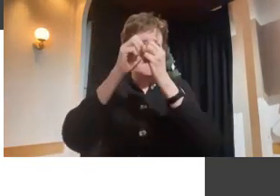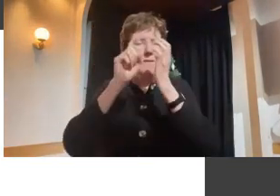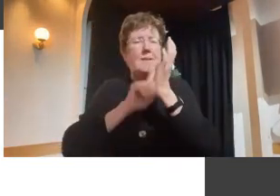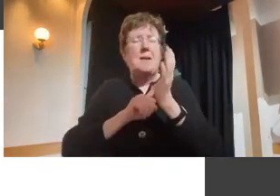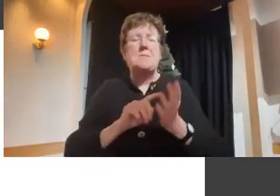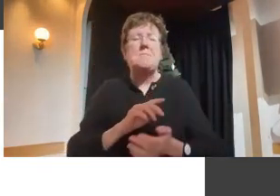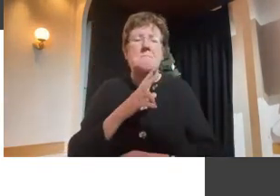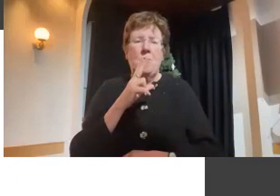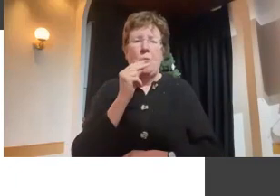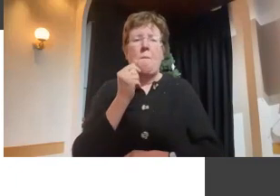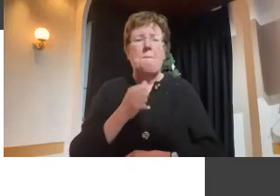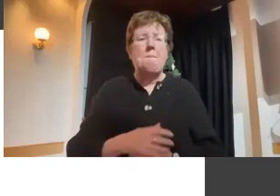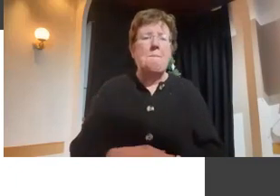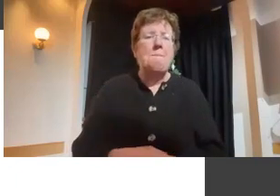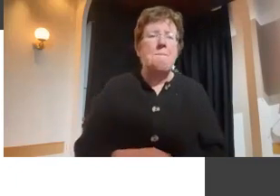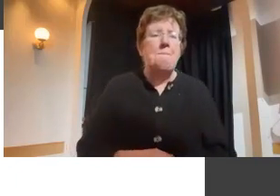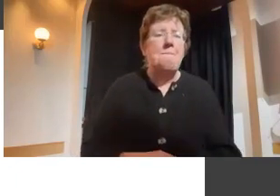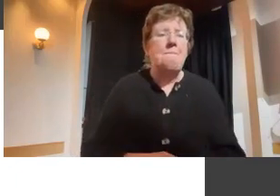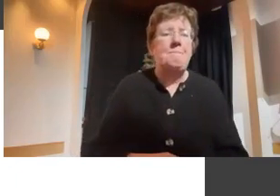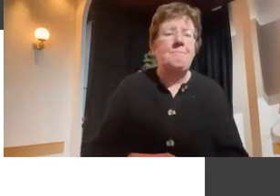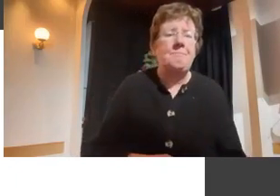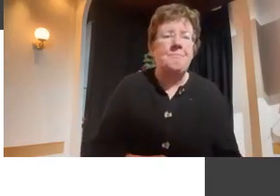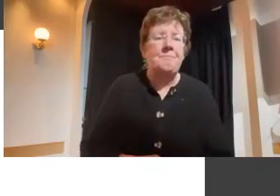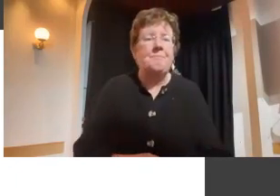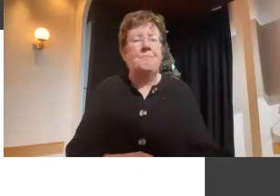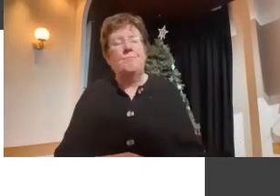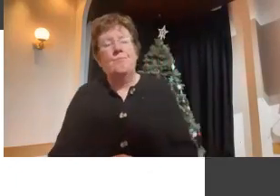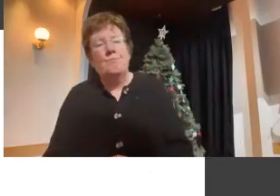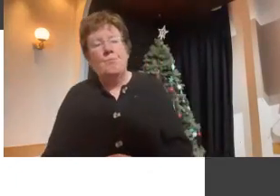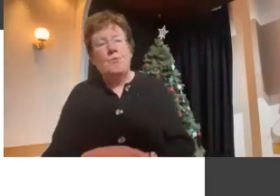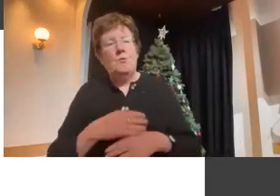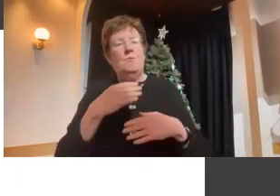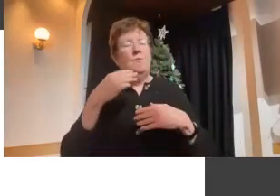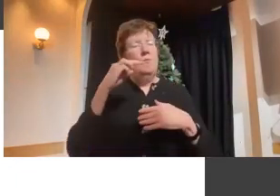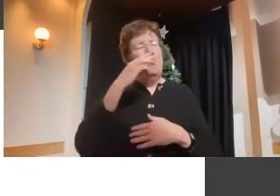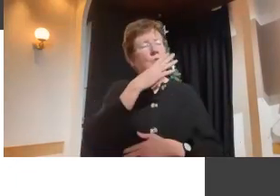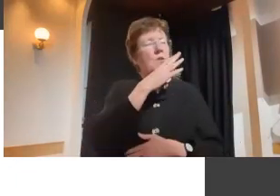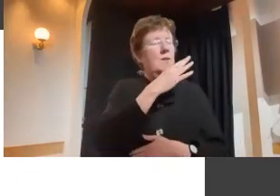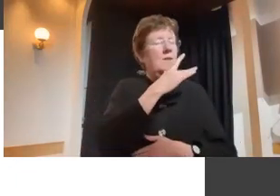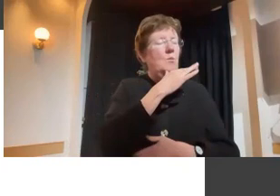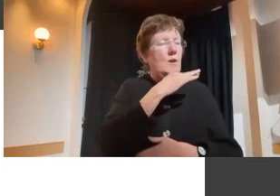Because it should be a similar approach to BSL, it's another language that's available to children.